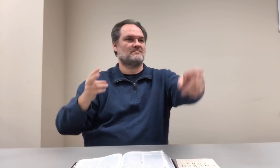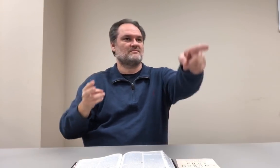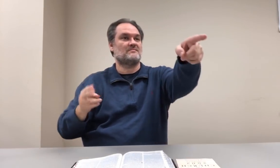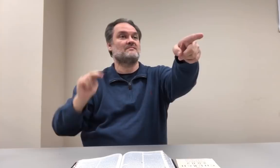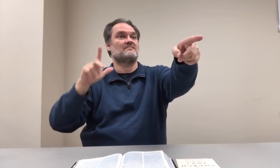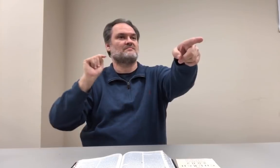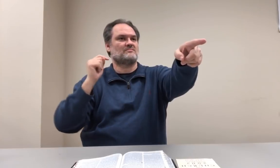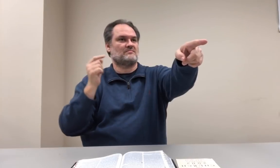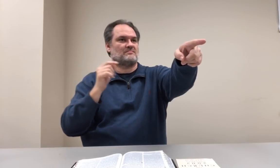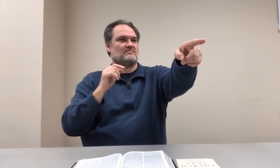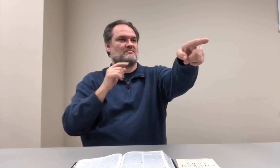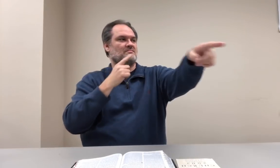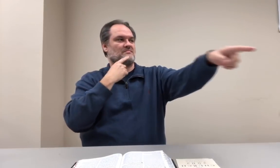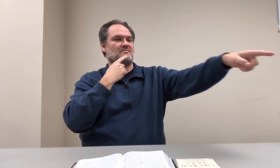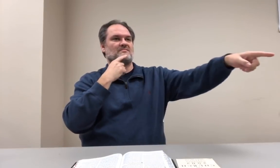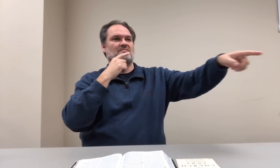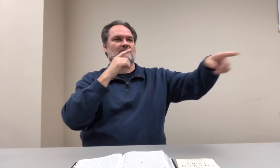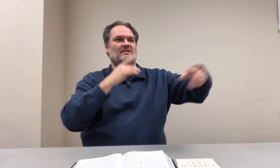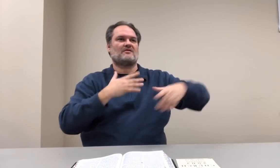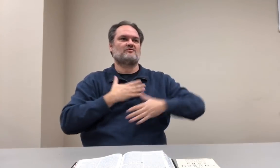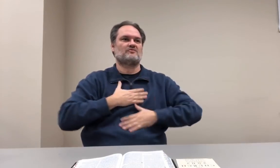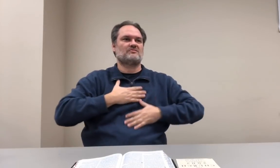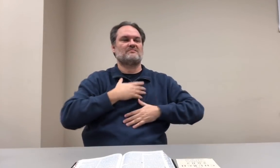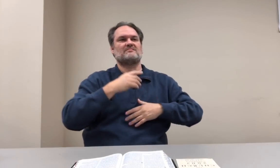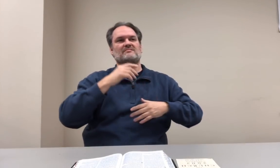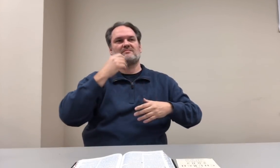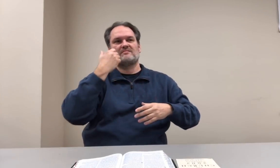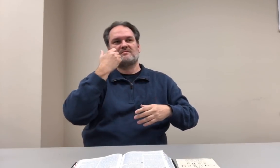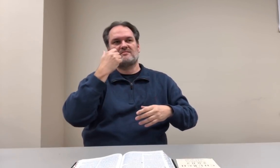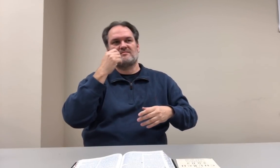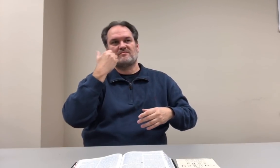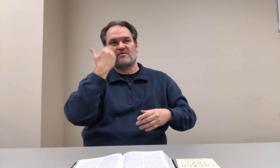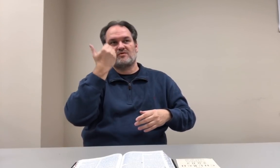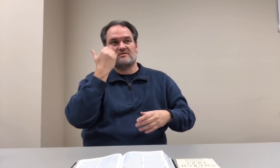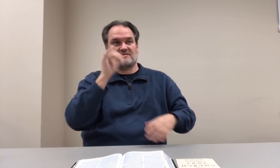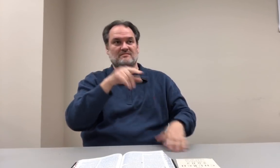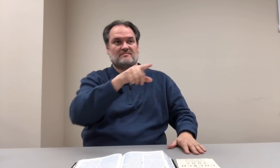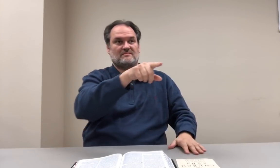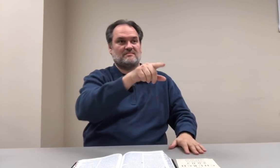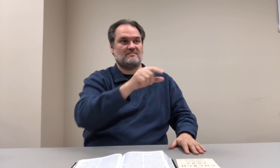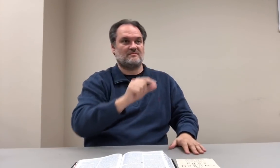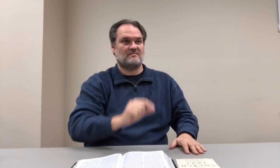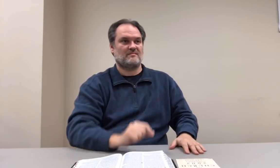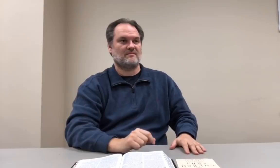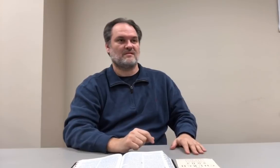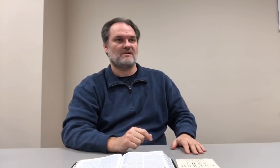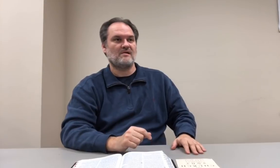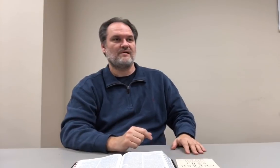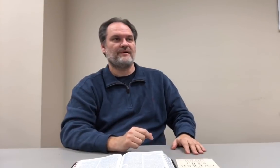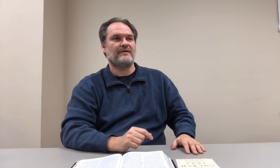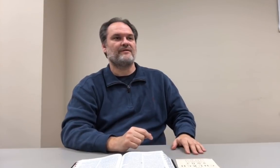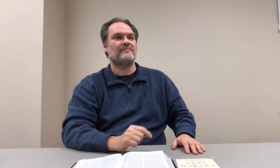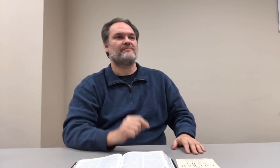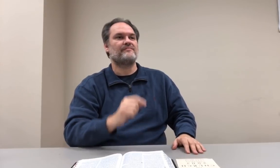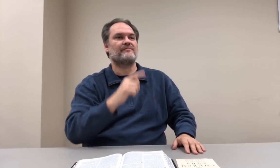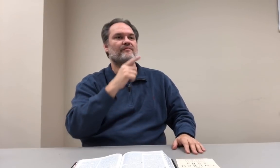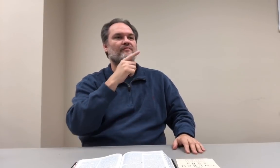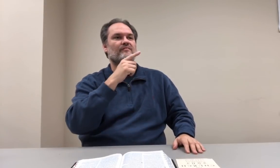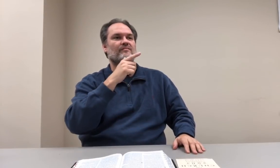last revised. Another fun fact, and this will be my last fun fact tonight. The Synod of Dort in